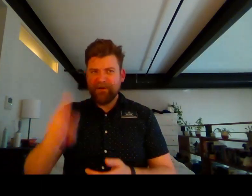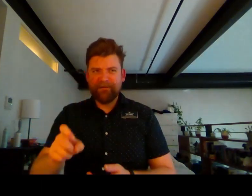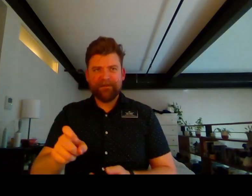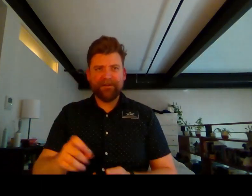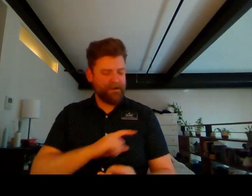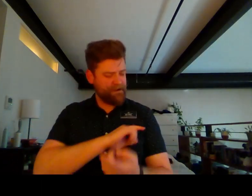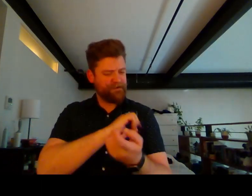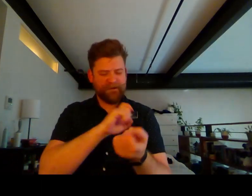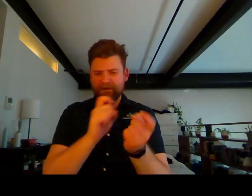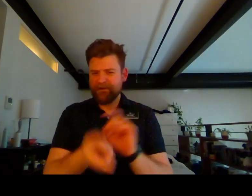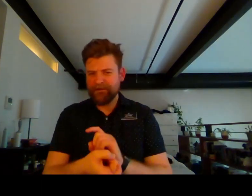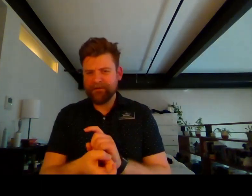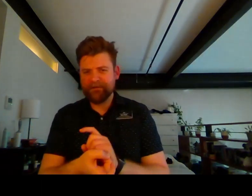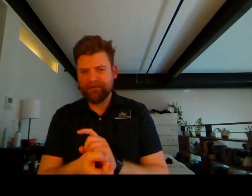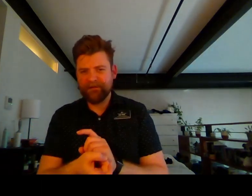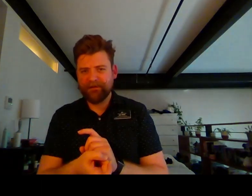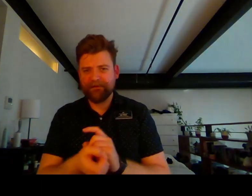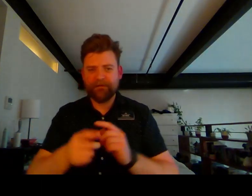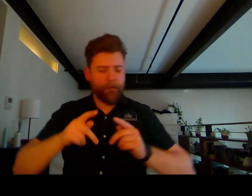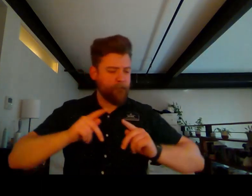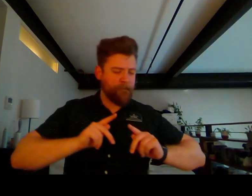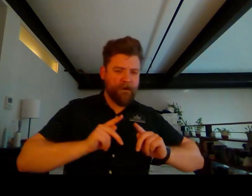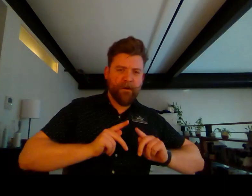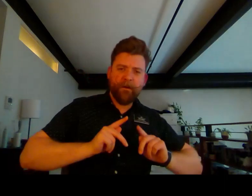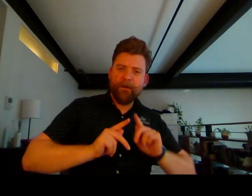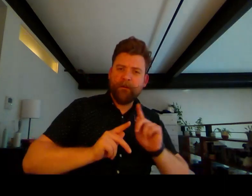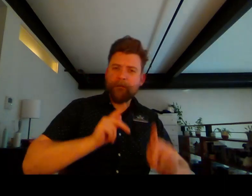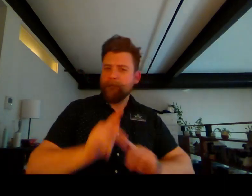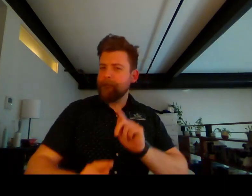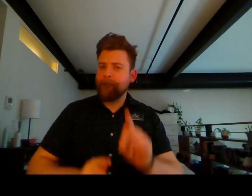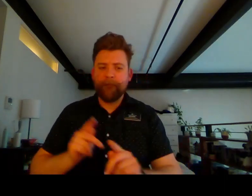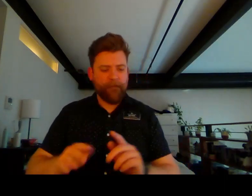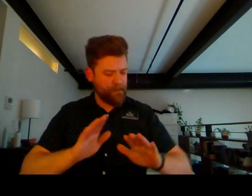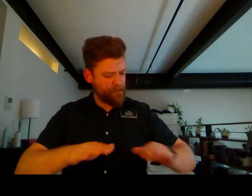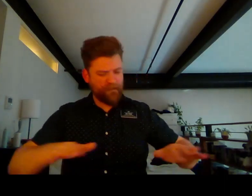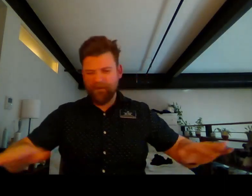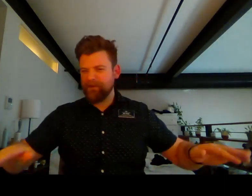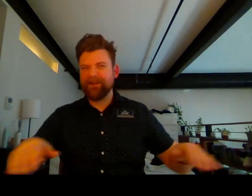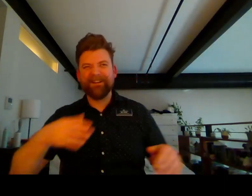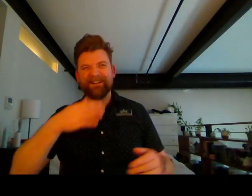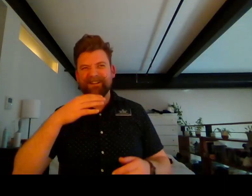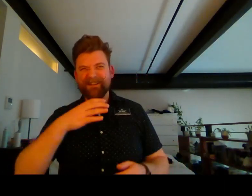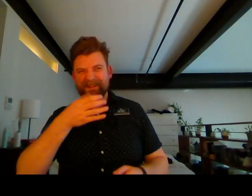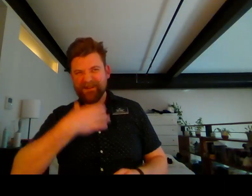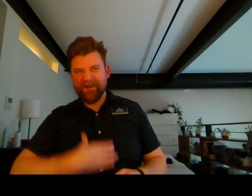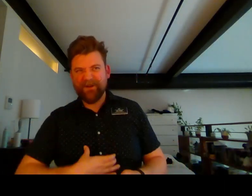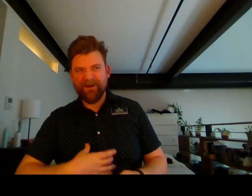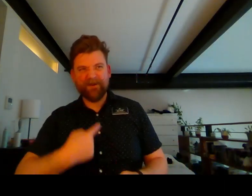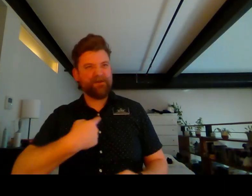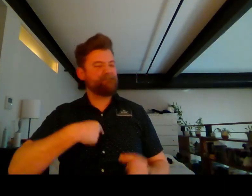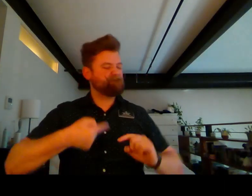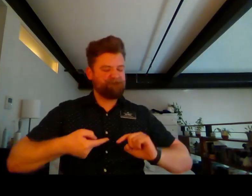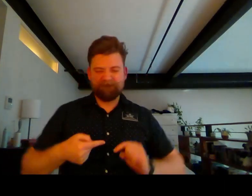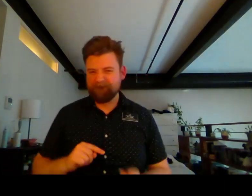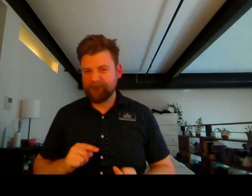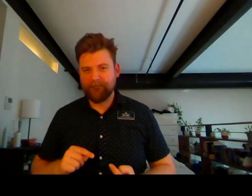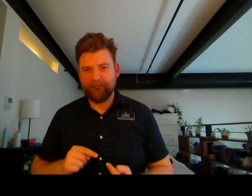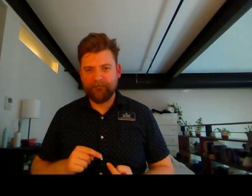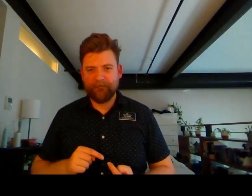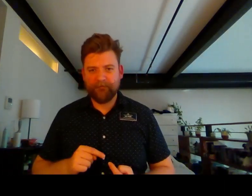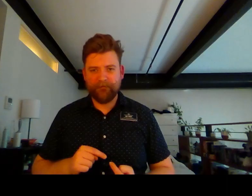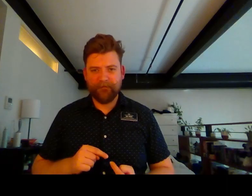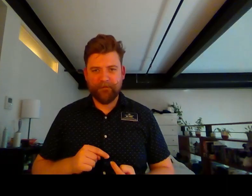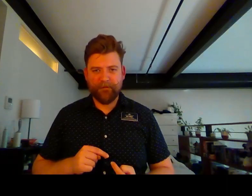their advancement, as long as there is a single hungry child, I suffer. I can never reach my